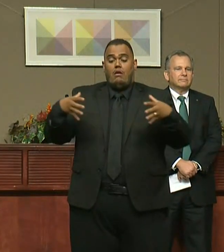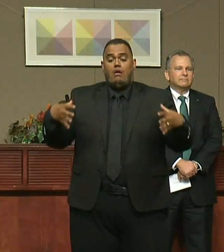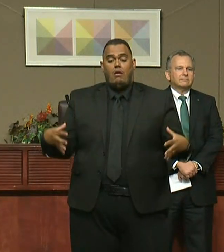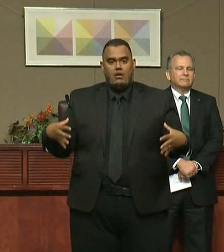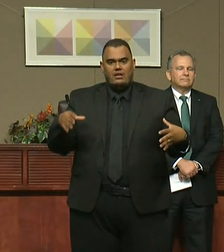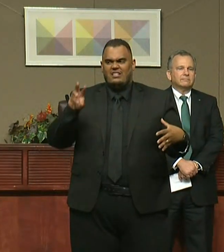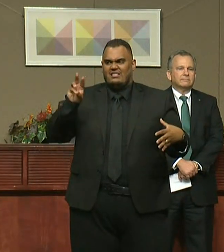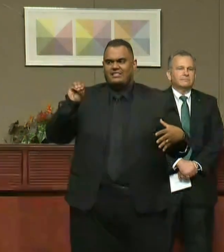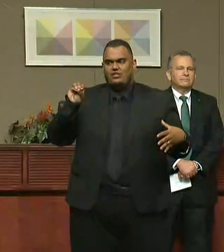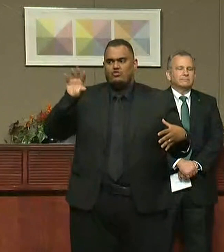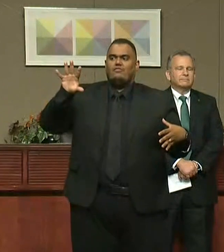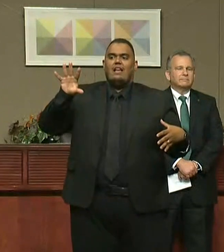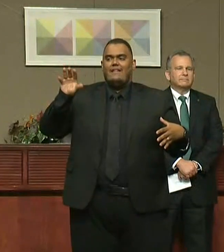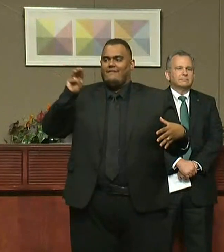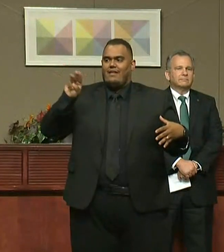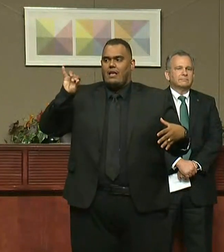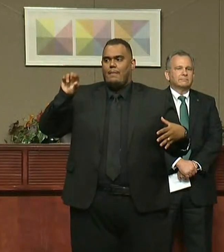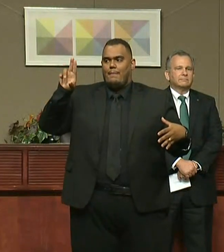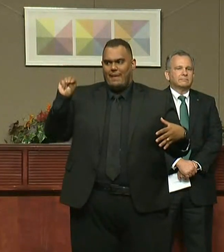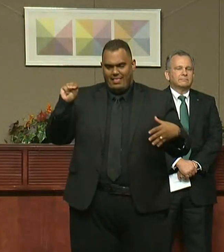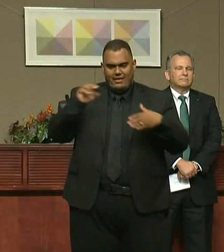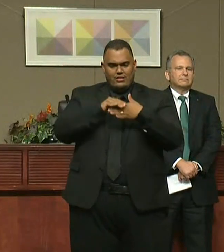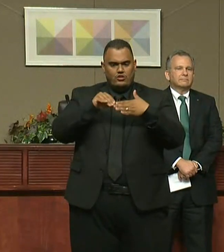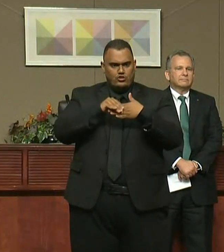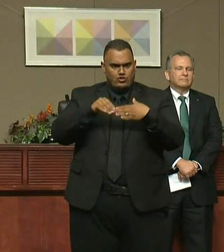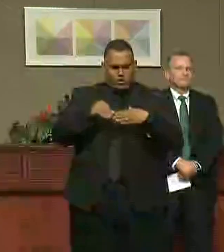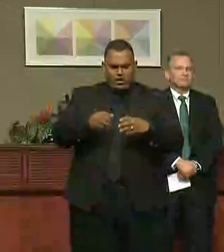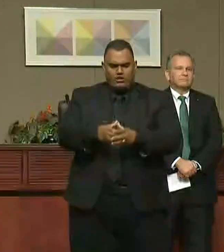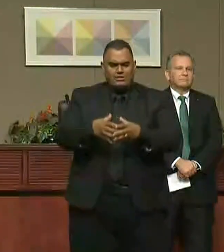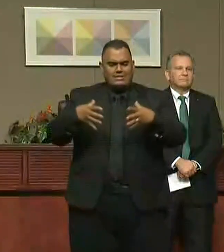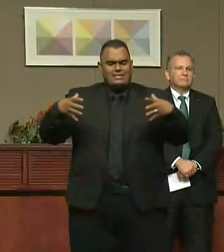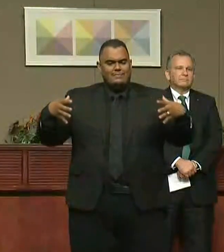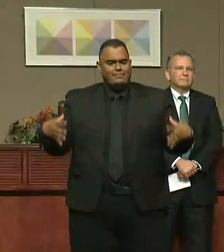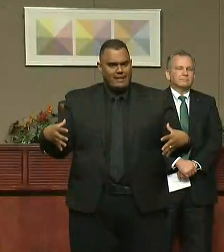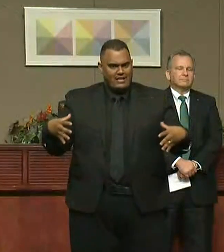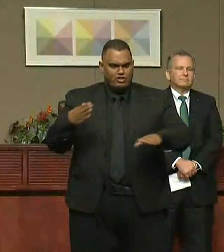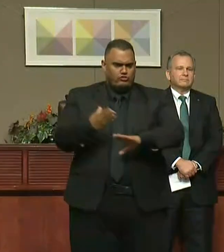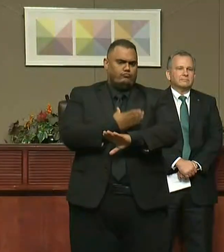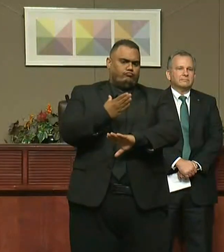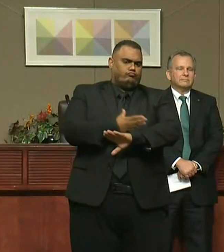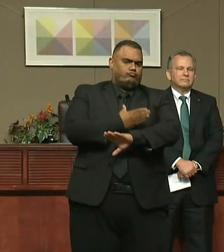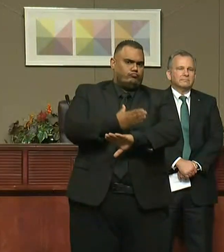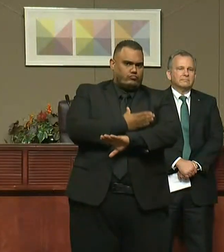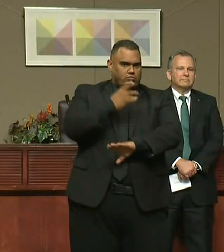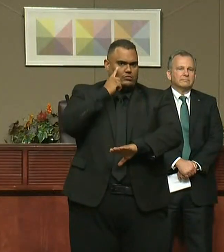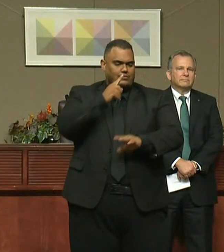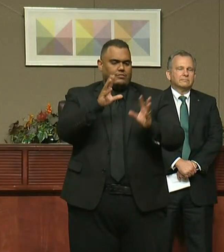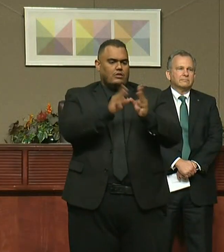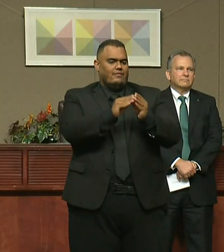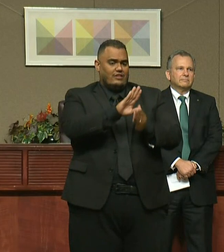million expansion, because of the uncertainty of the convention business? And if not, why not?